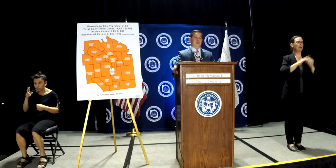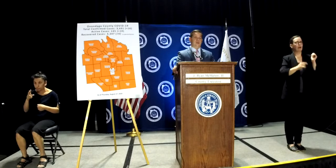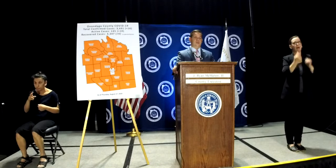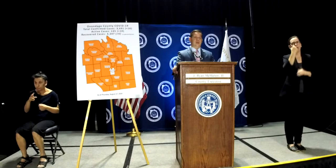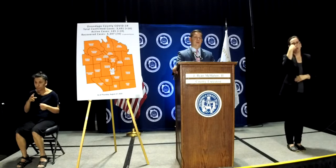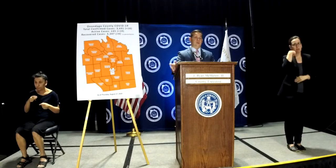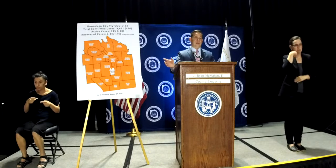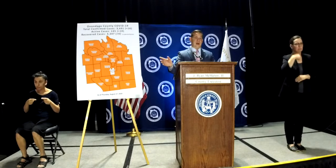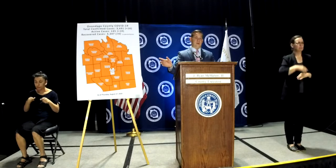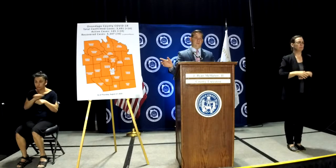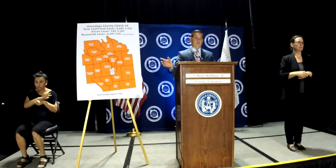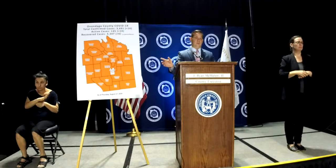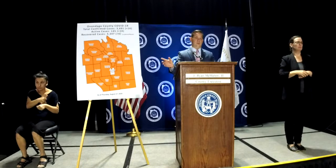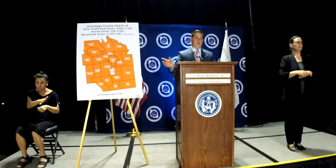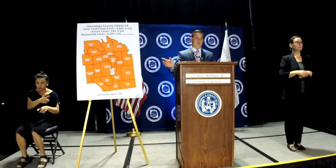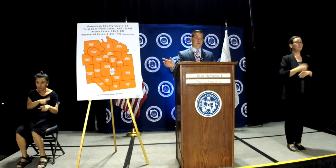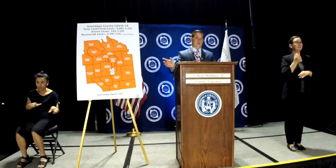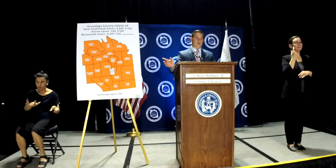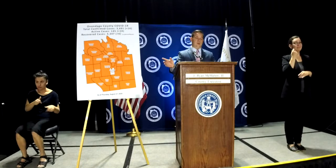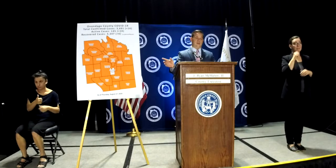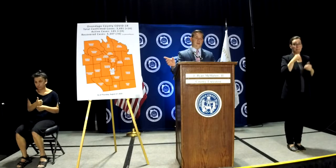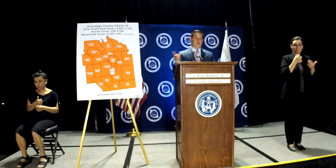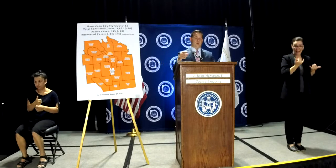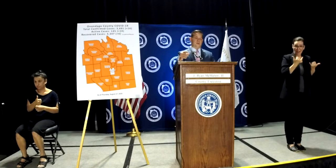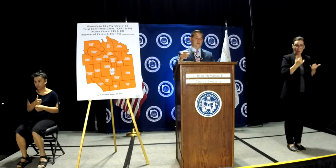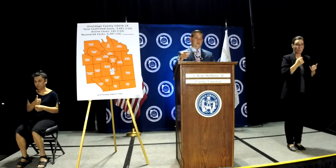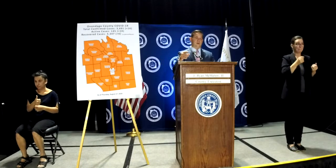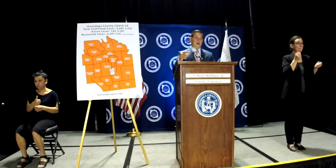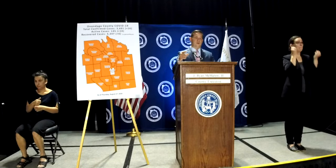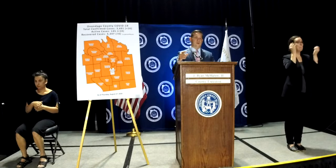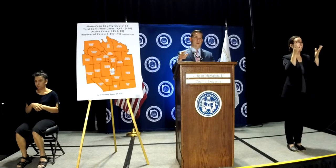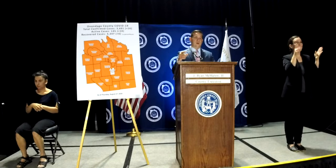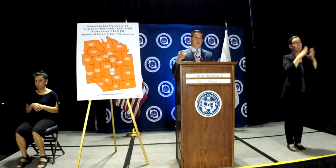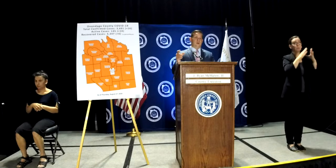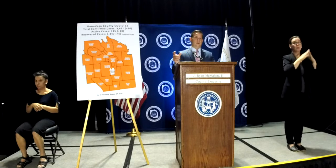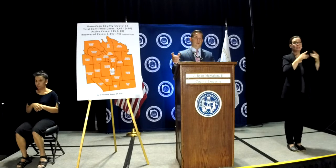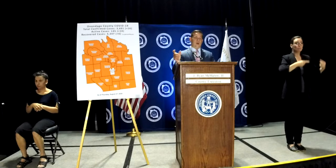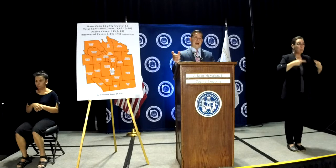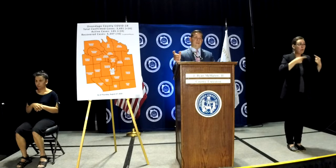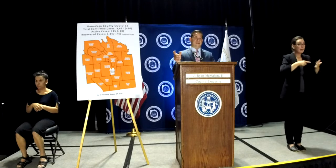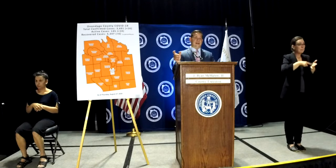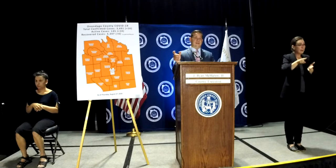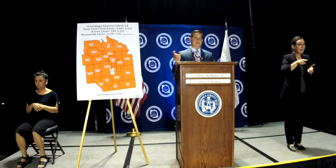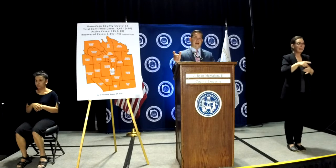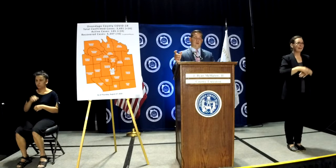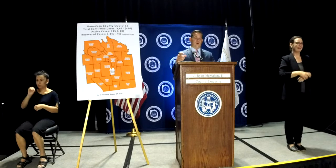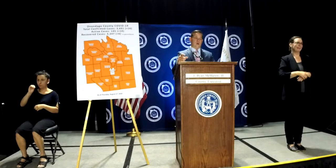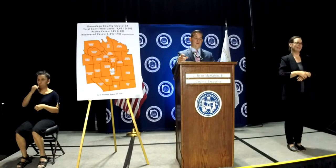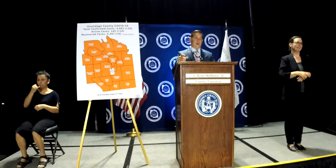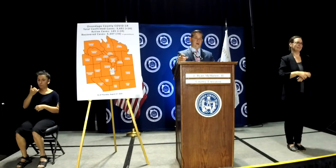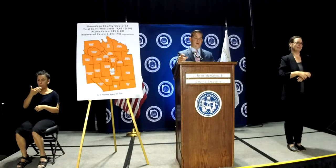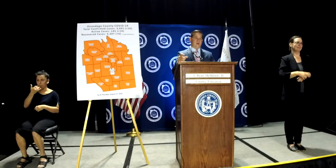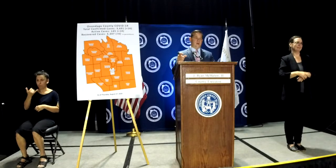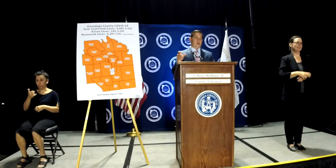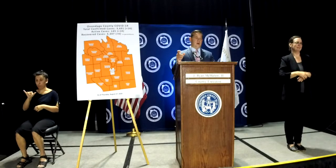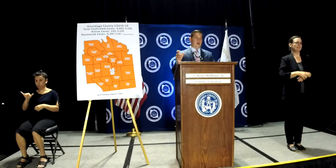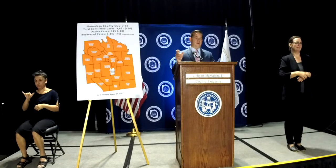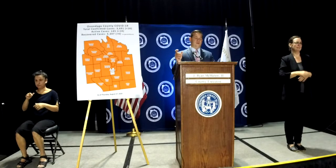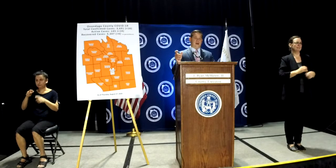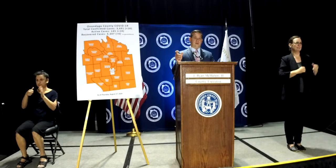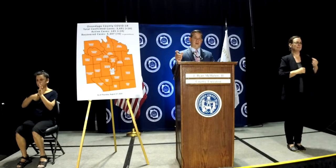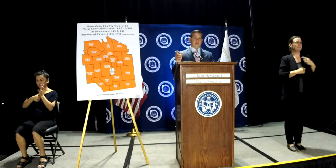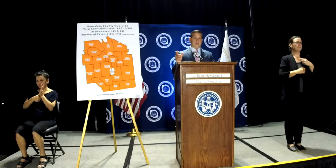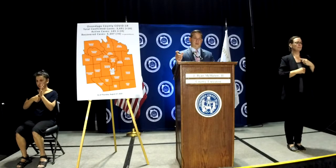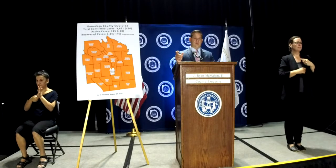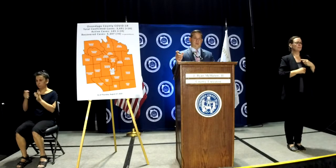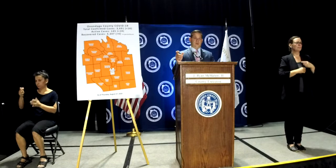It's a challenge. Now, the Abbott, I saw the president announced the new Abbott test. I don't know enough about it. It's